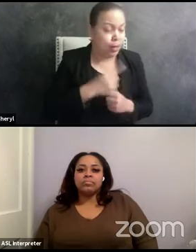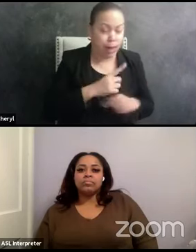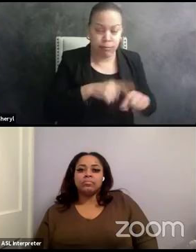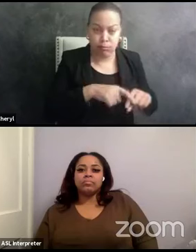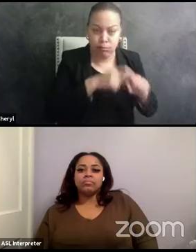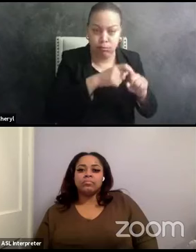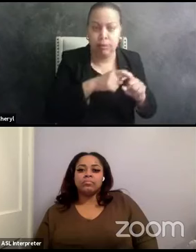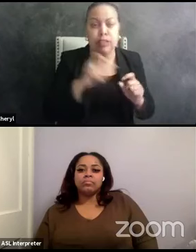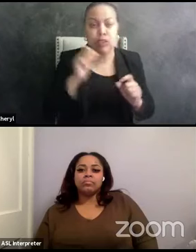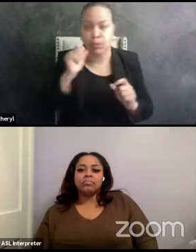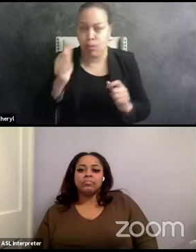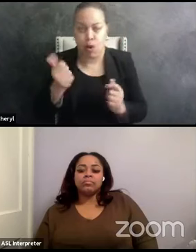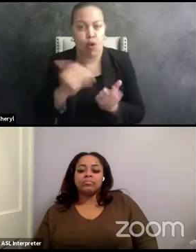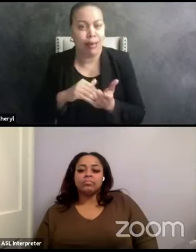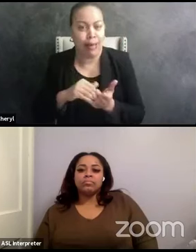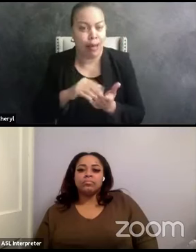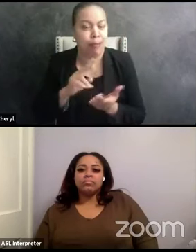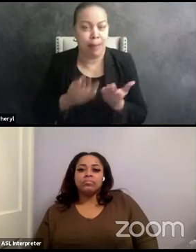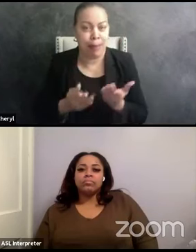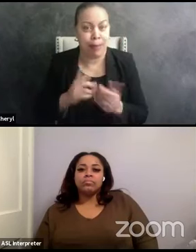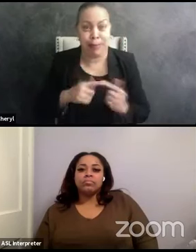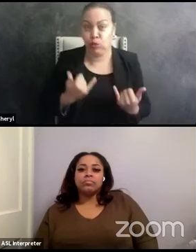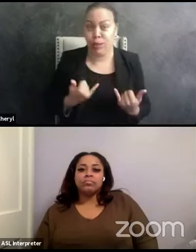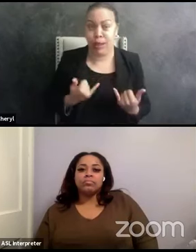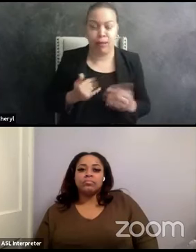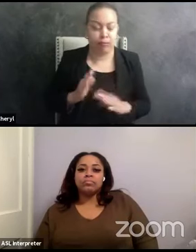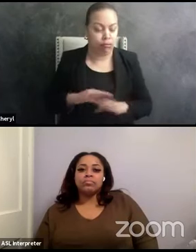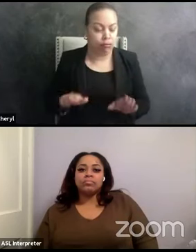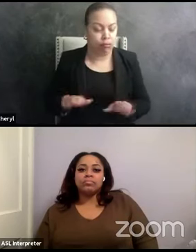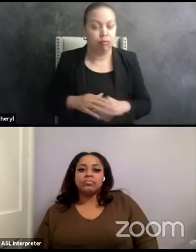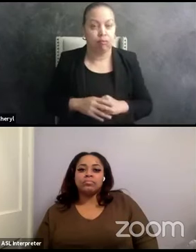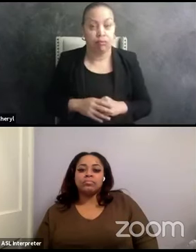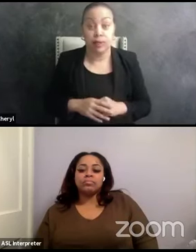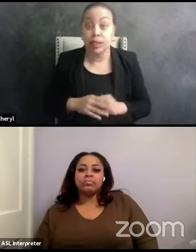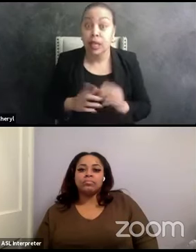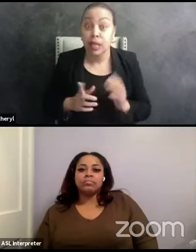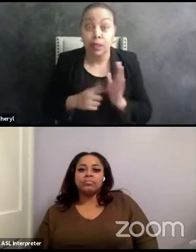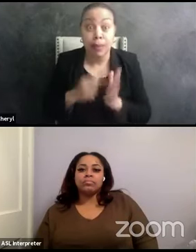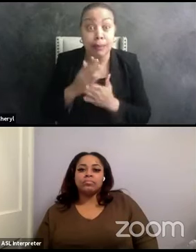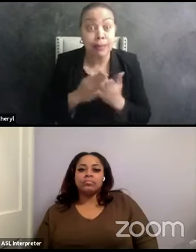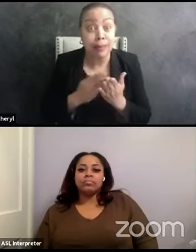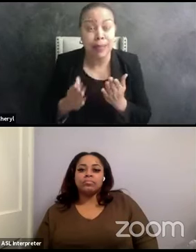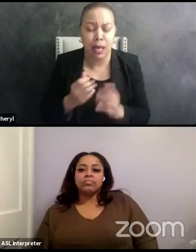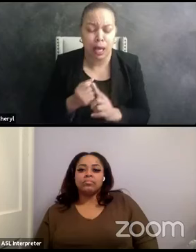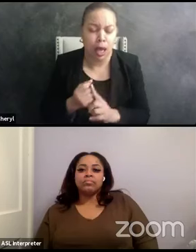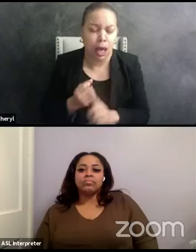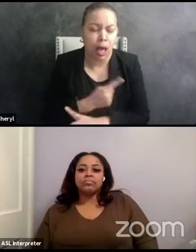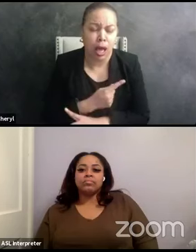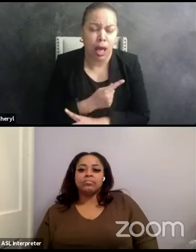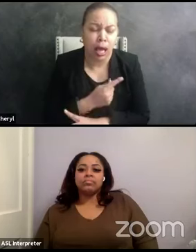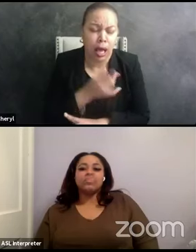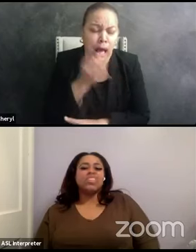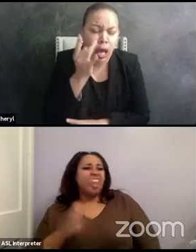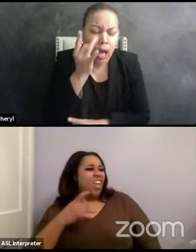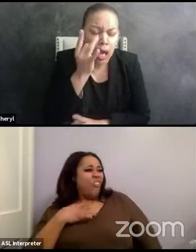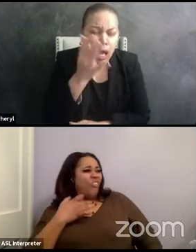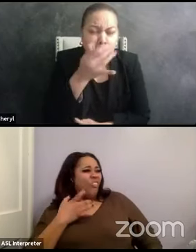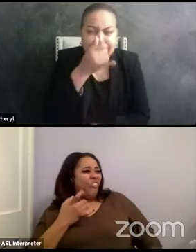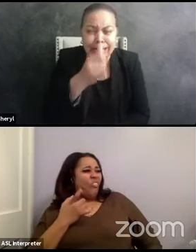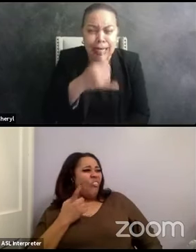this again. And sometimes it was hilarious. Sometimes things were Right. so absurd that you were You're just like, what the